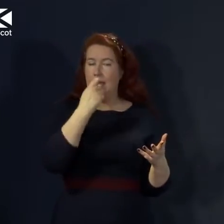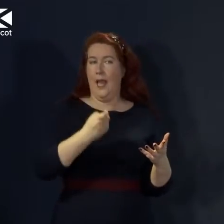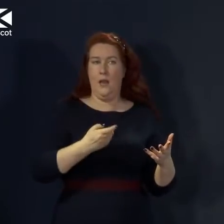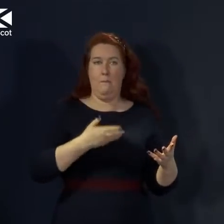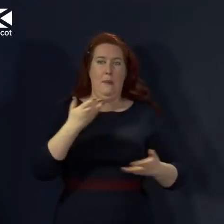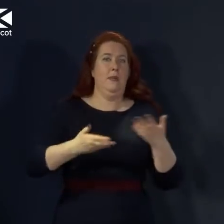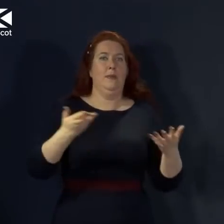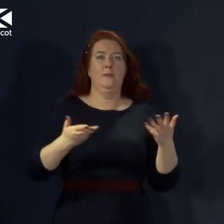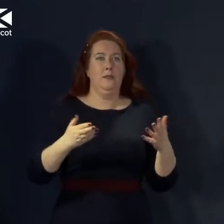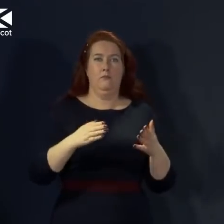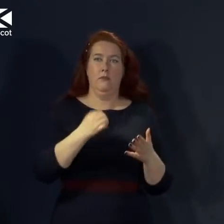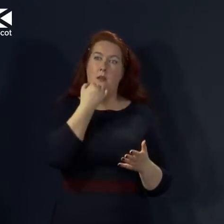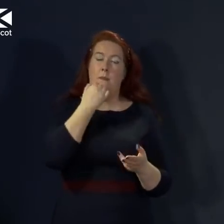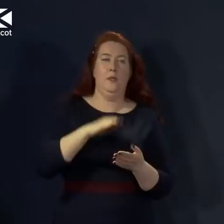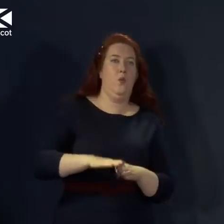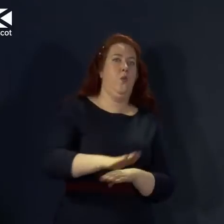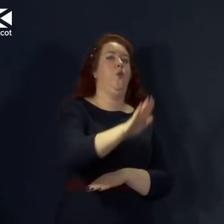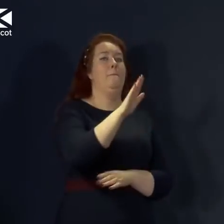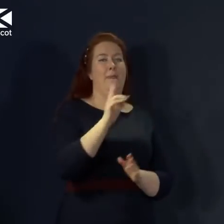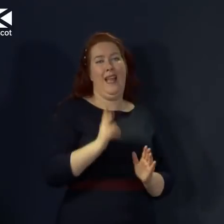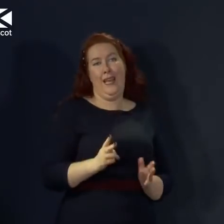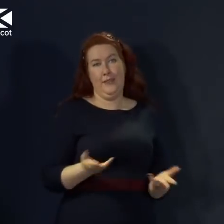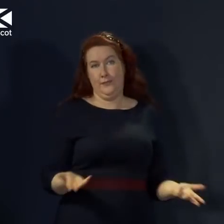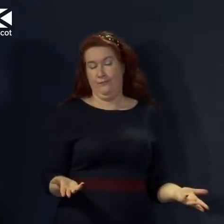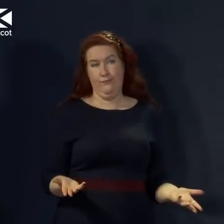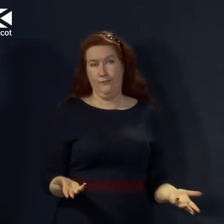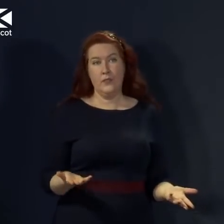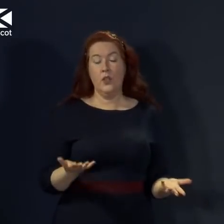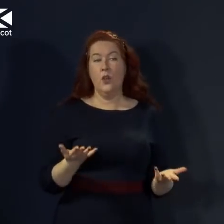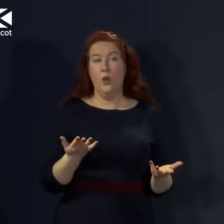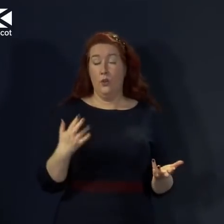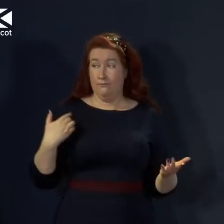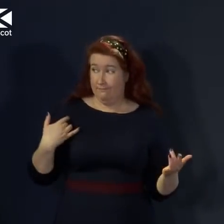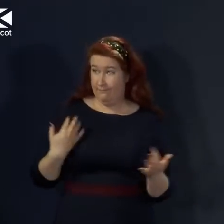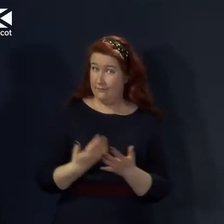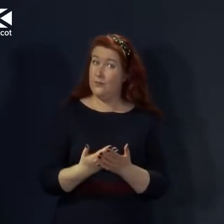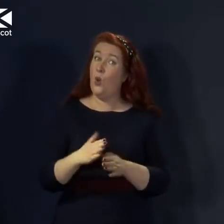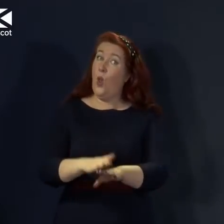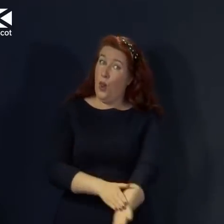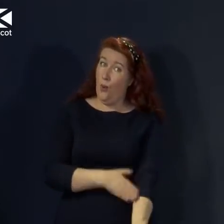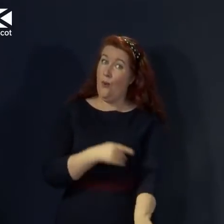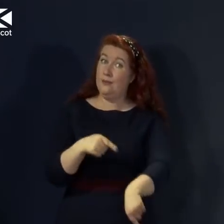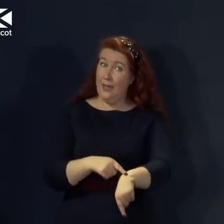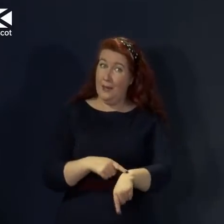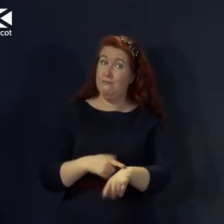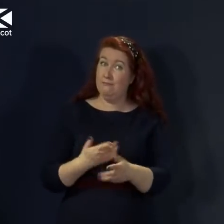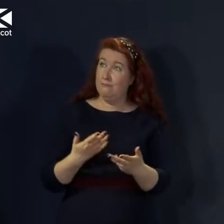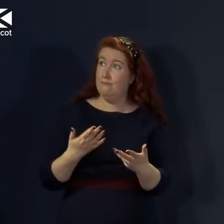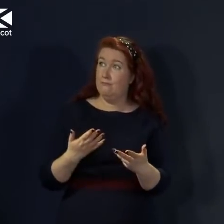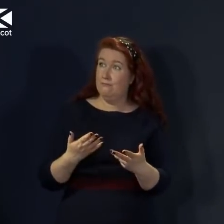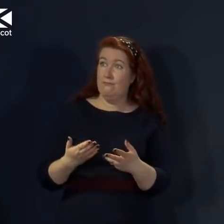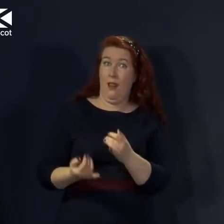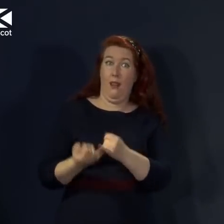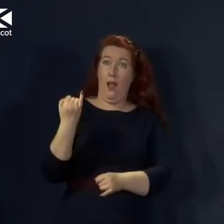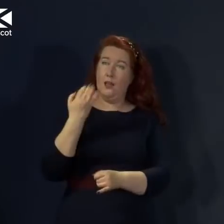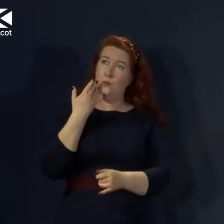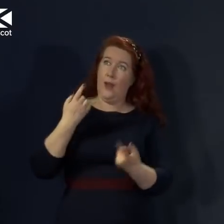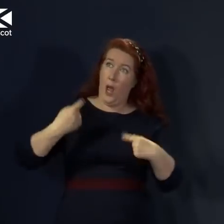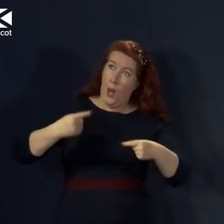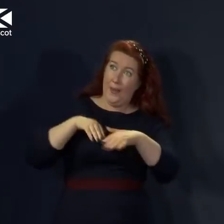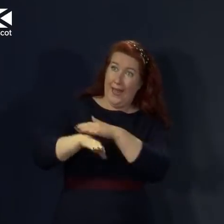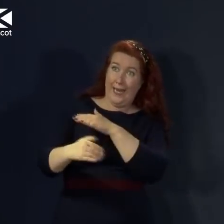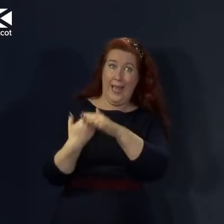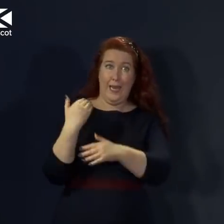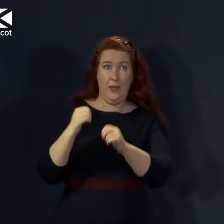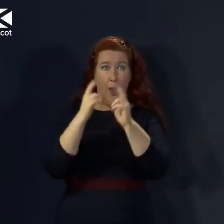just run away with us again. So we're trying to, it's been a long time since we've been allowed in each other's homes. It's been a even longer